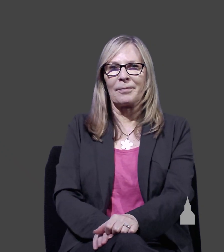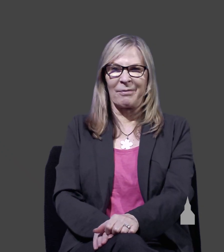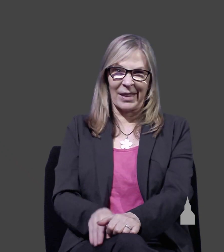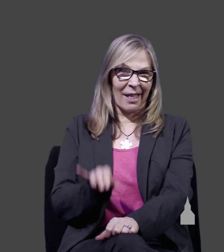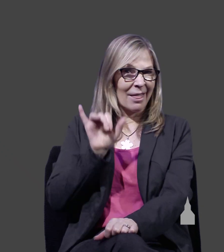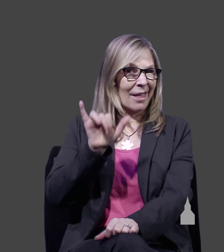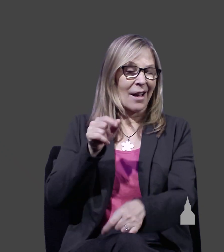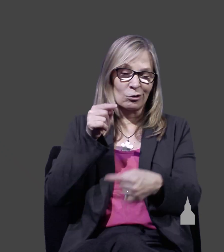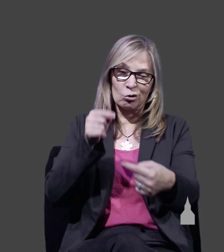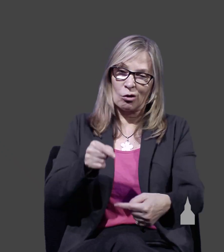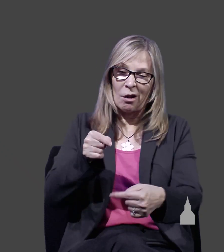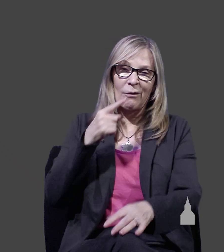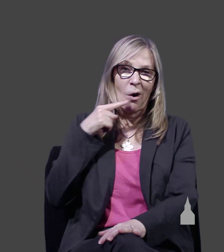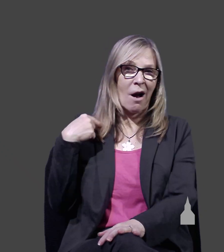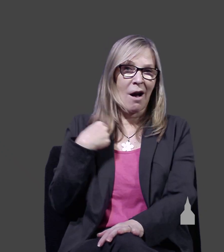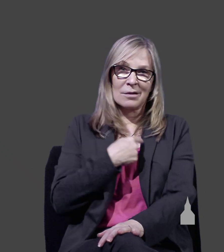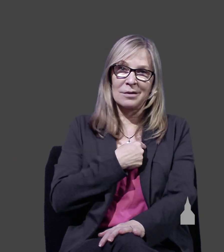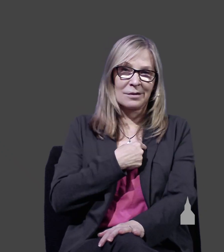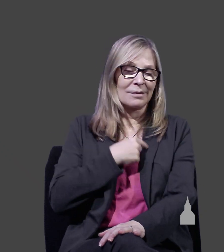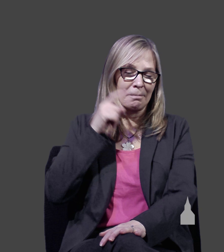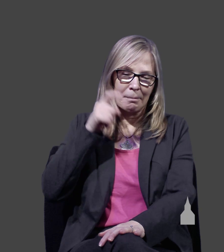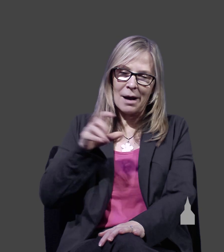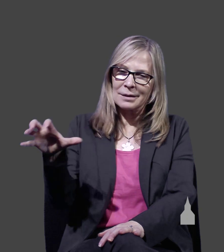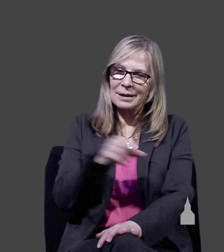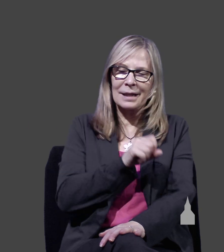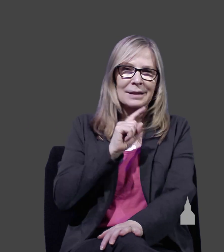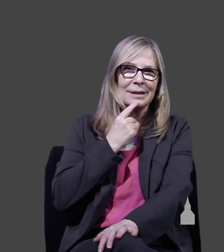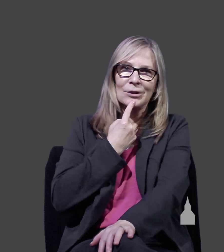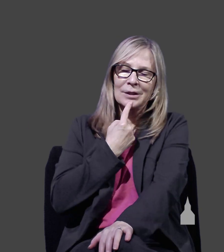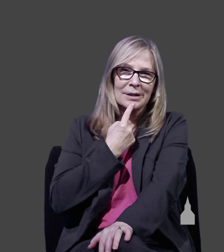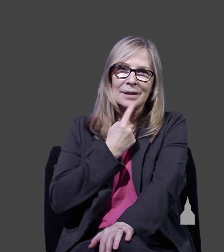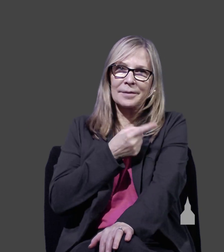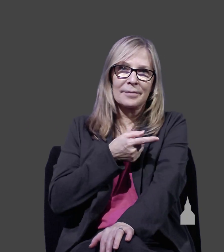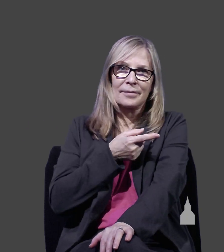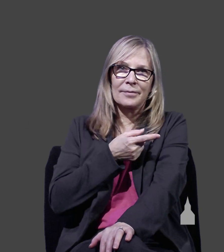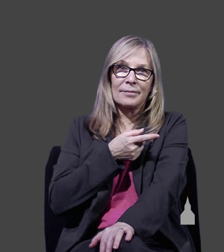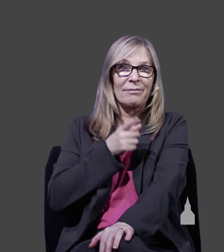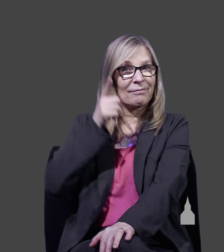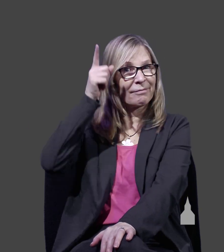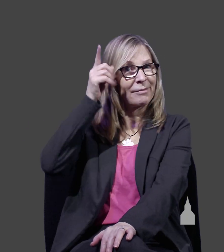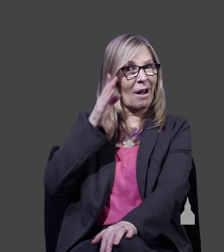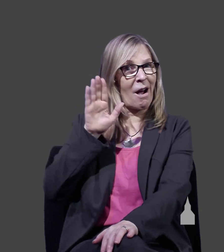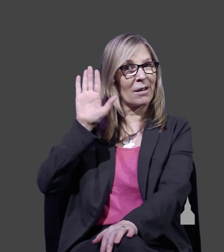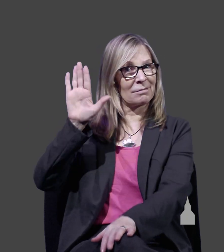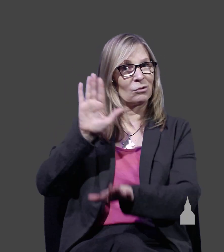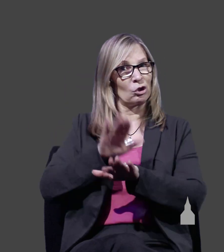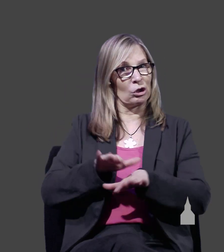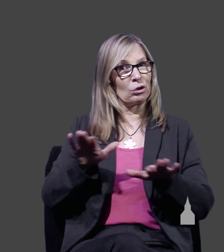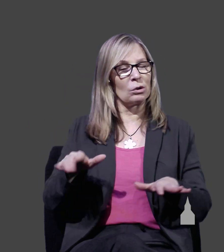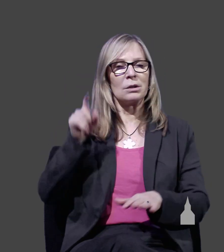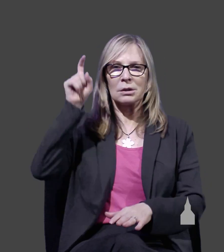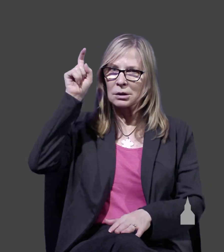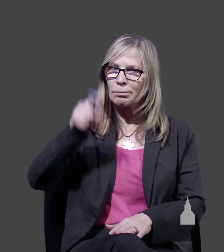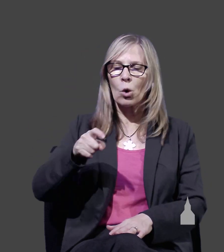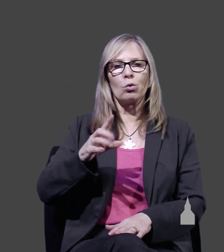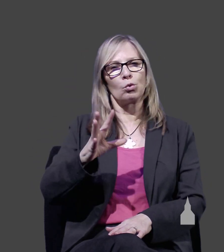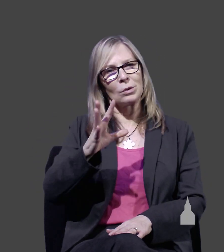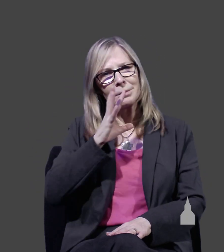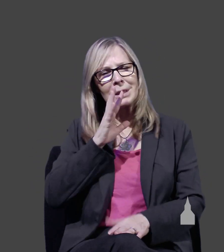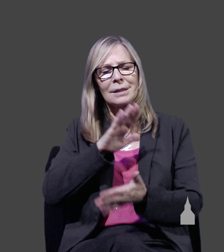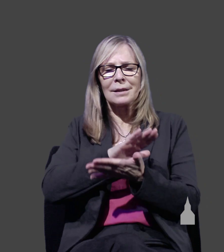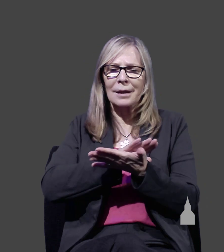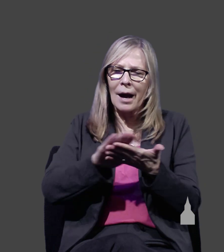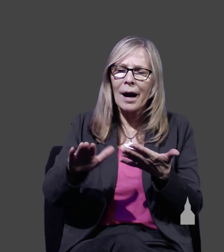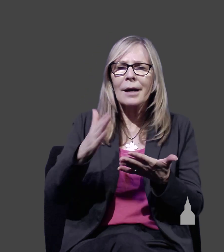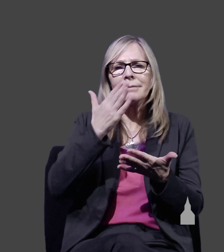This is a struggle for us, but we have to take it seriously. As God's children, we are to speak kind and gracious words.